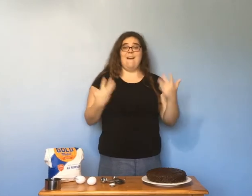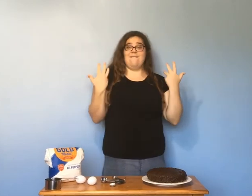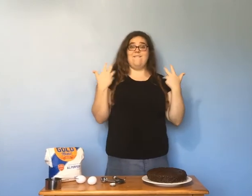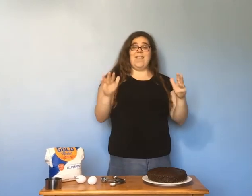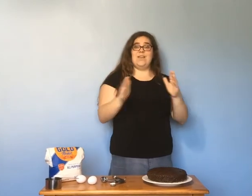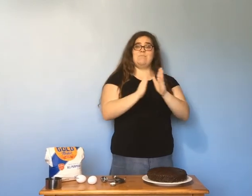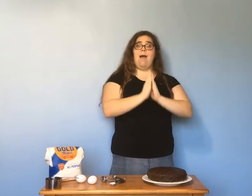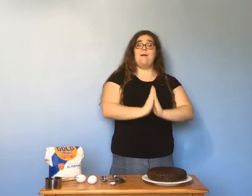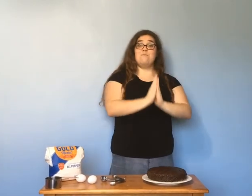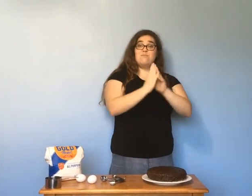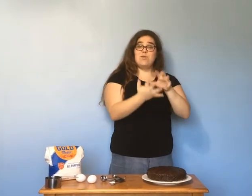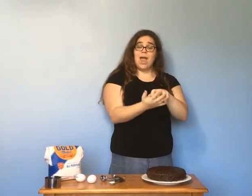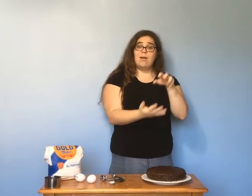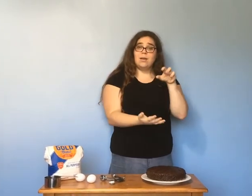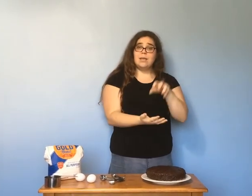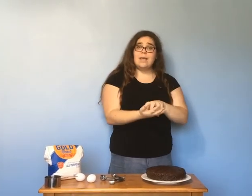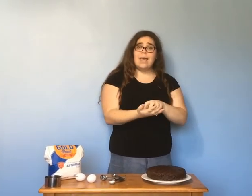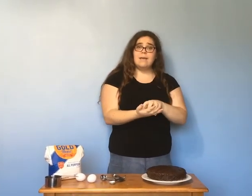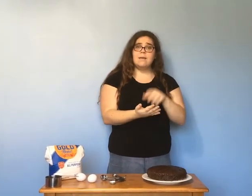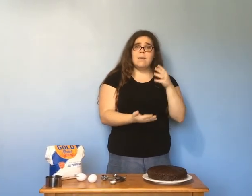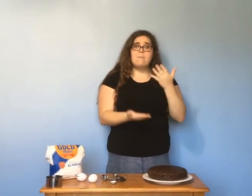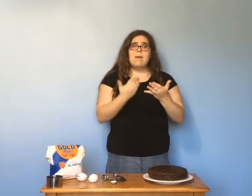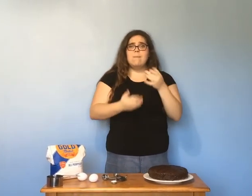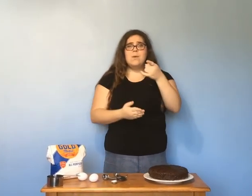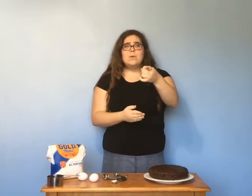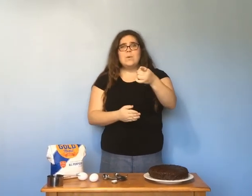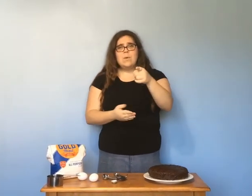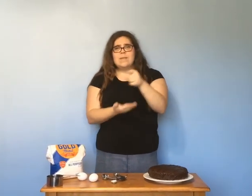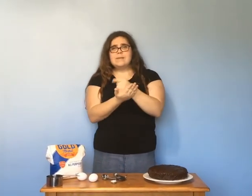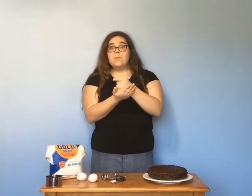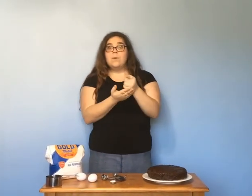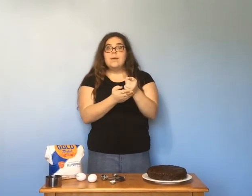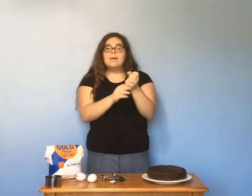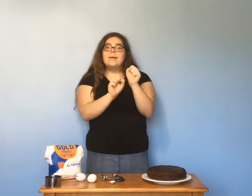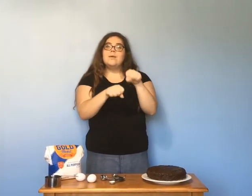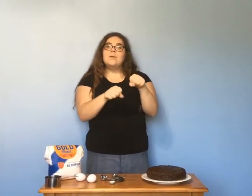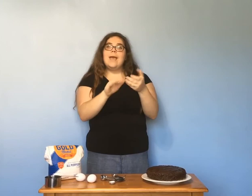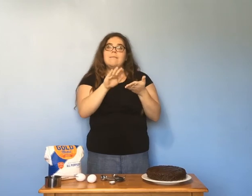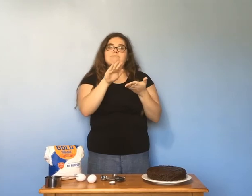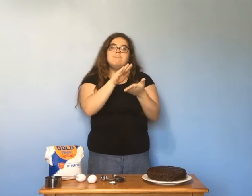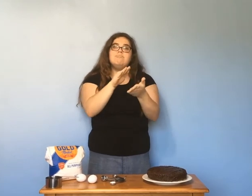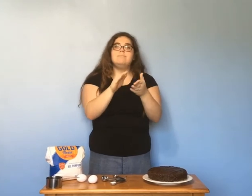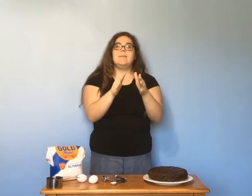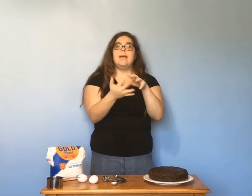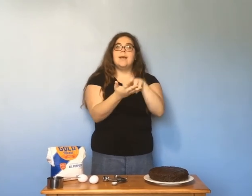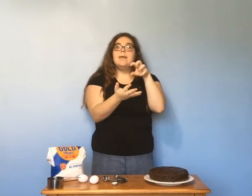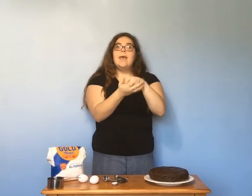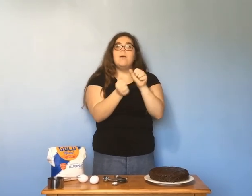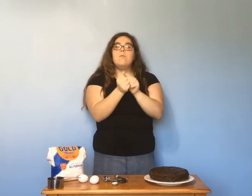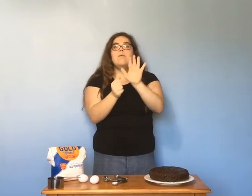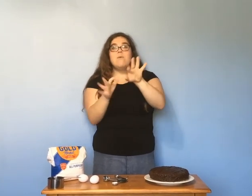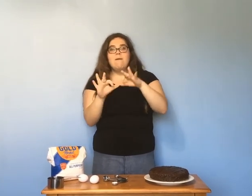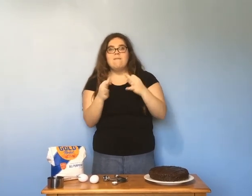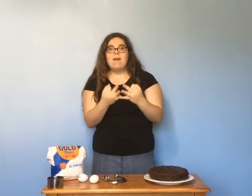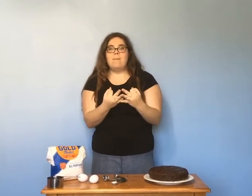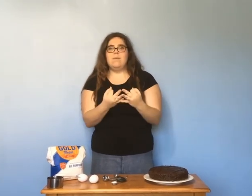hear us. And that is our cake, our answered prayer cake. Maybe this week you can bake a cake with your